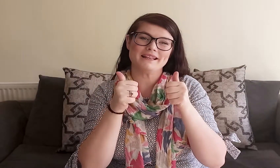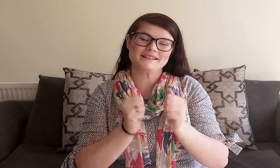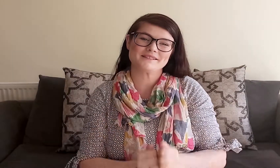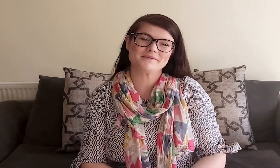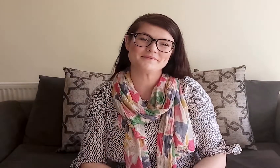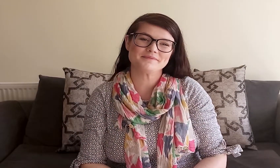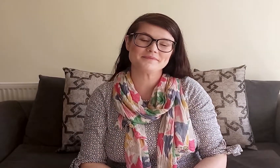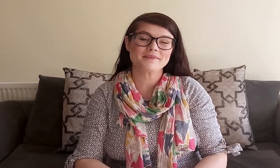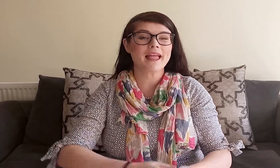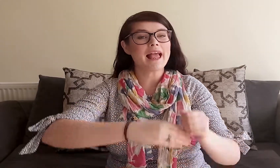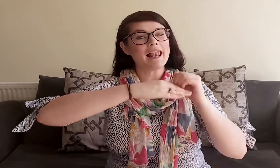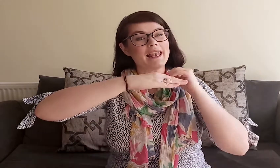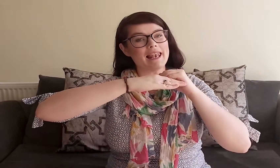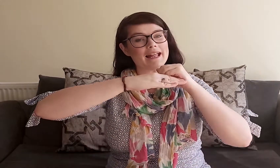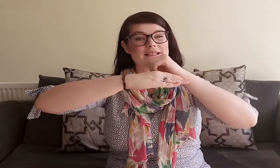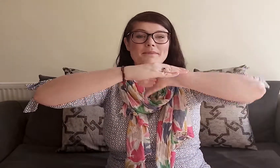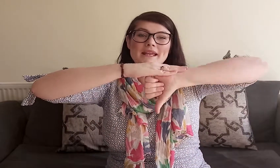Brilliant. Let's begin.